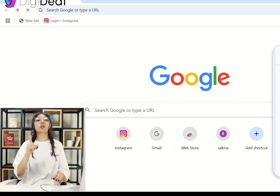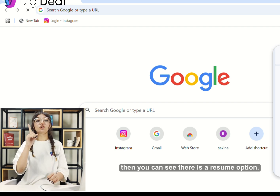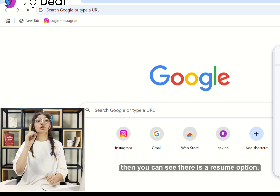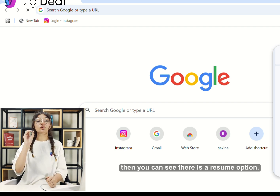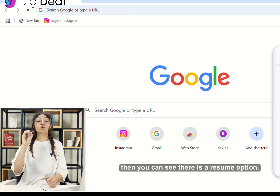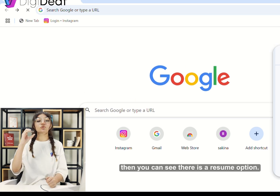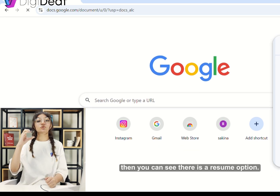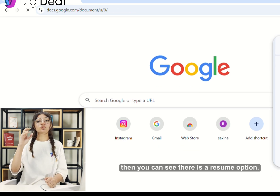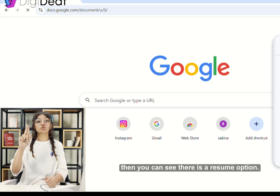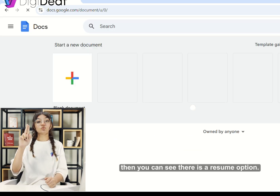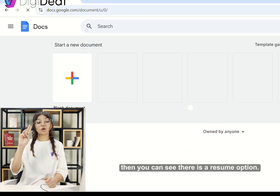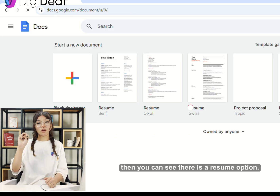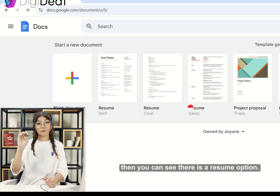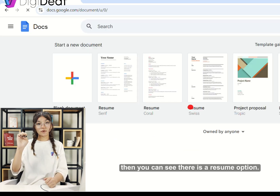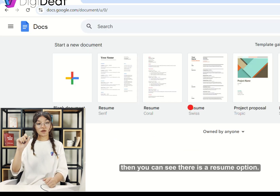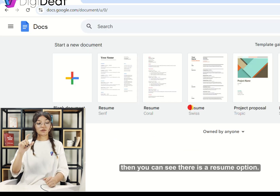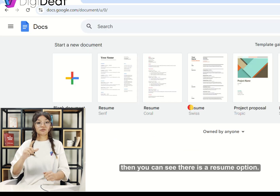Then you can see there is a resume option.